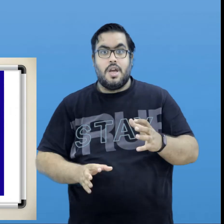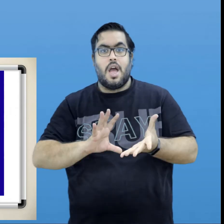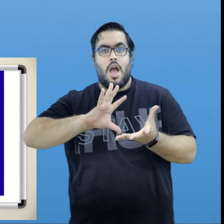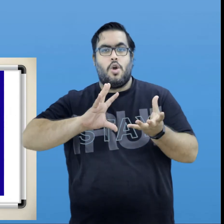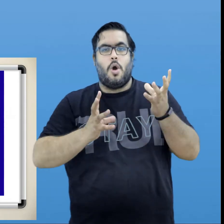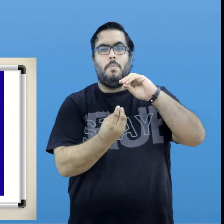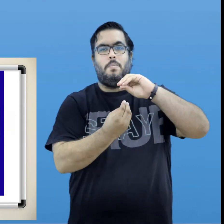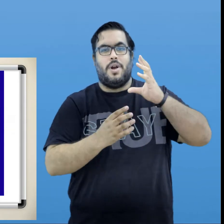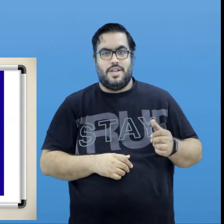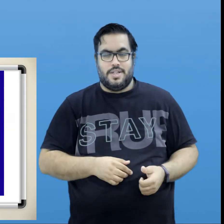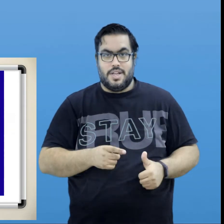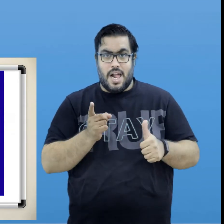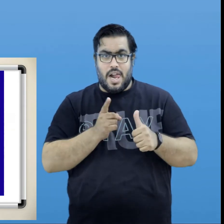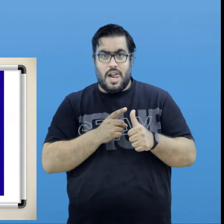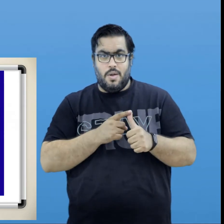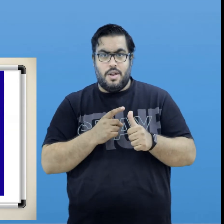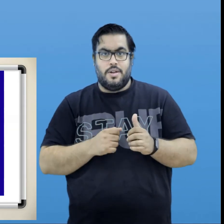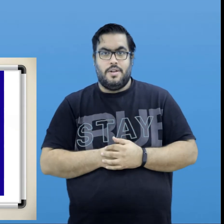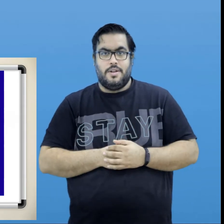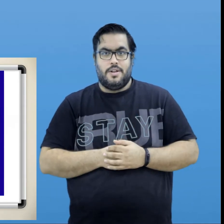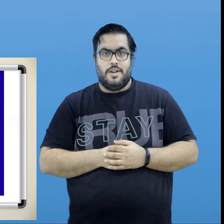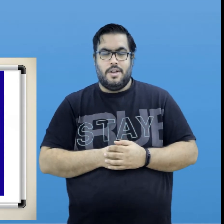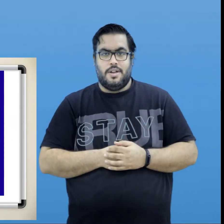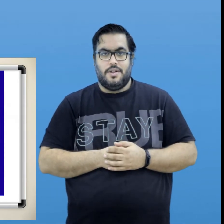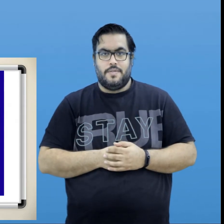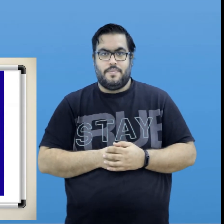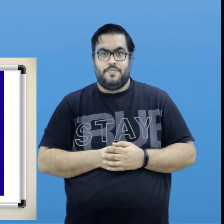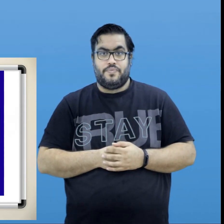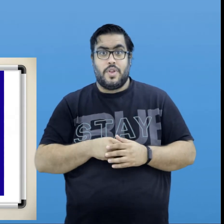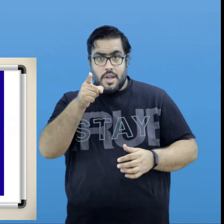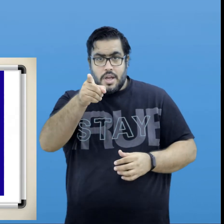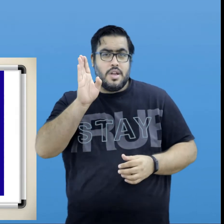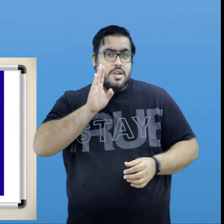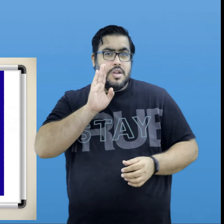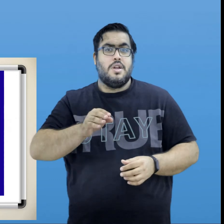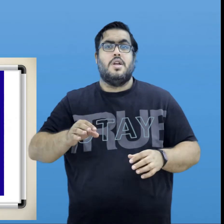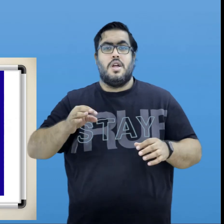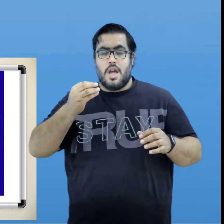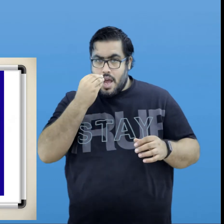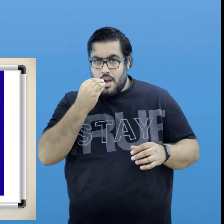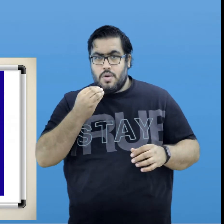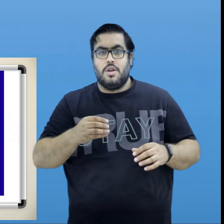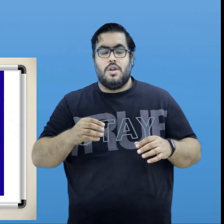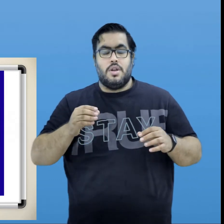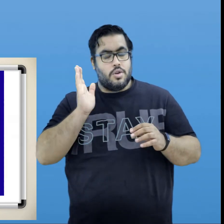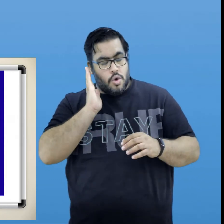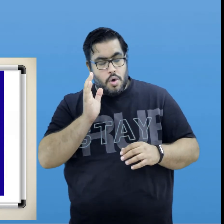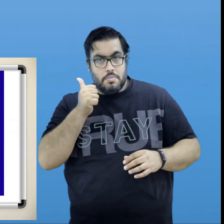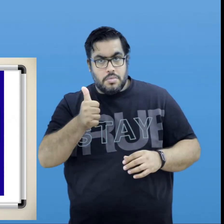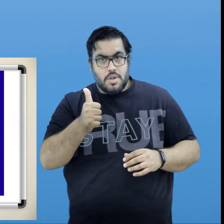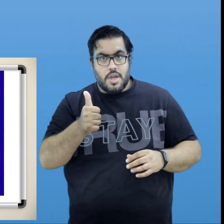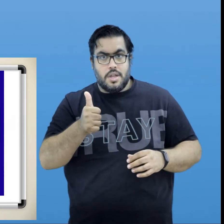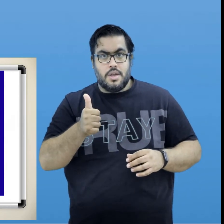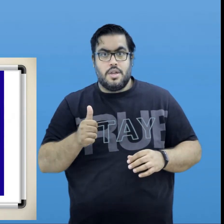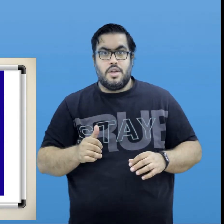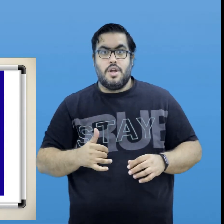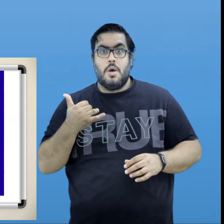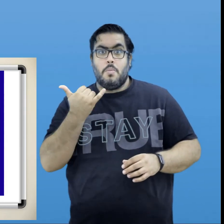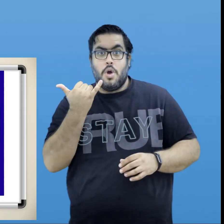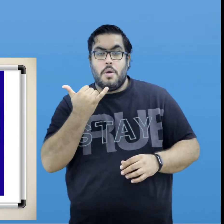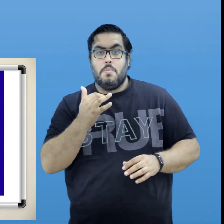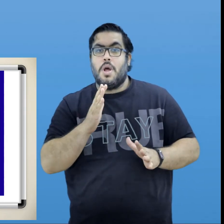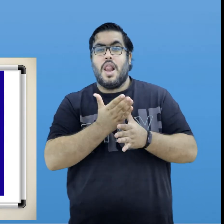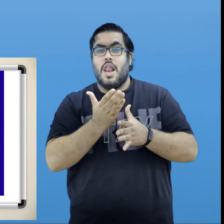is, exercising regularly, having enough sleep, and eating healthy food help to blank